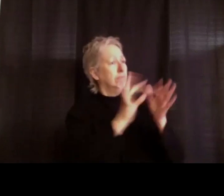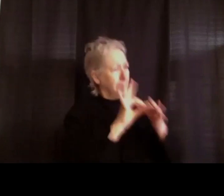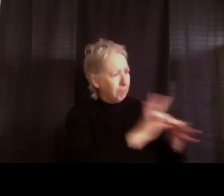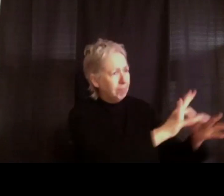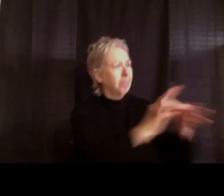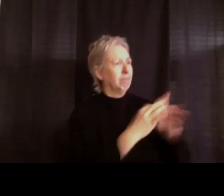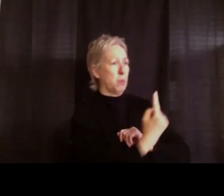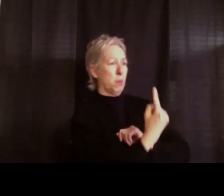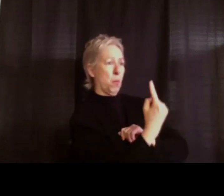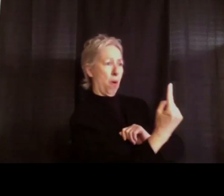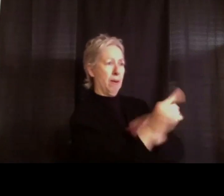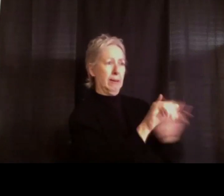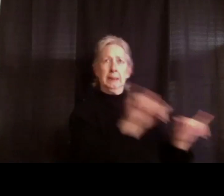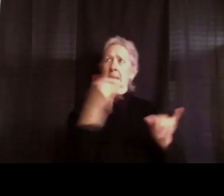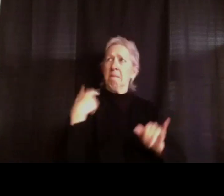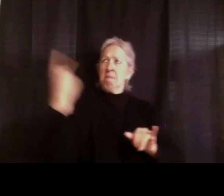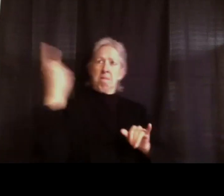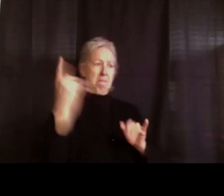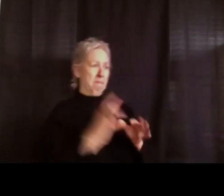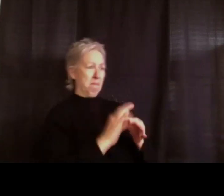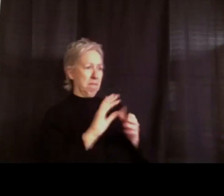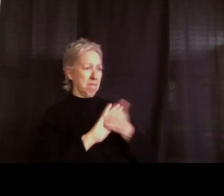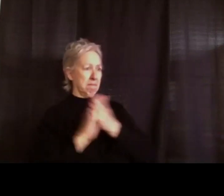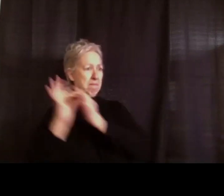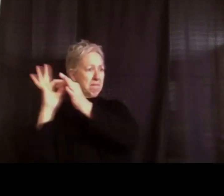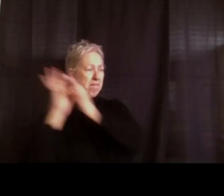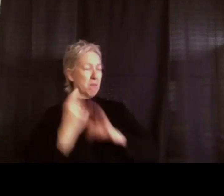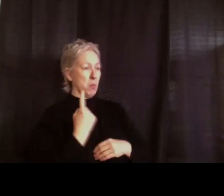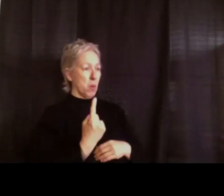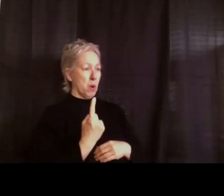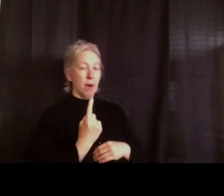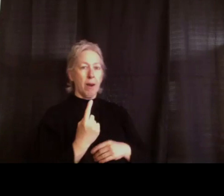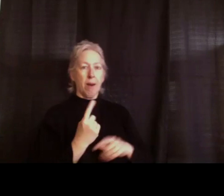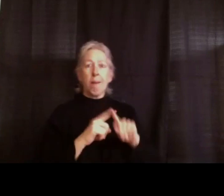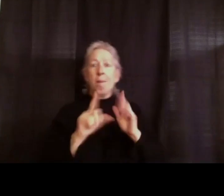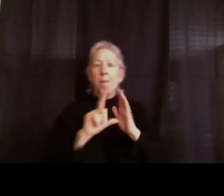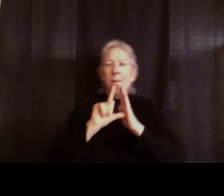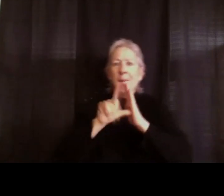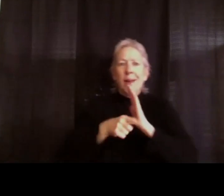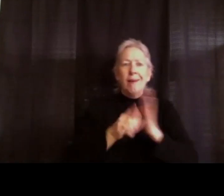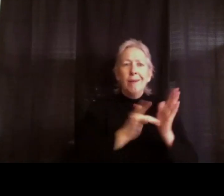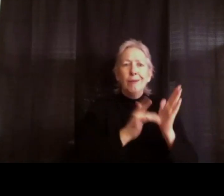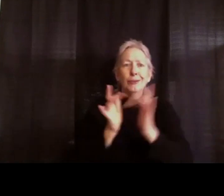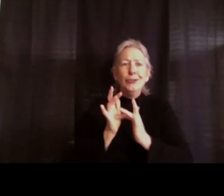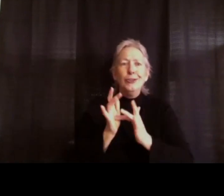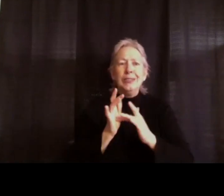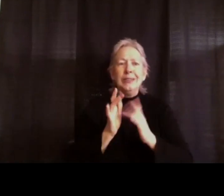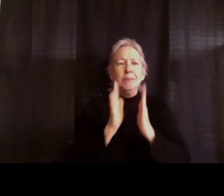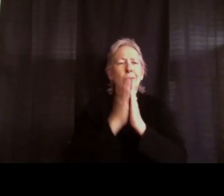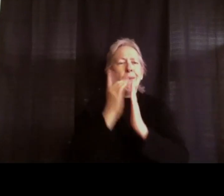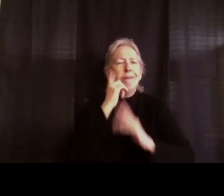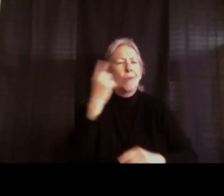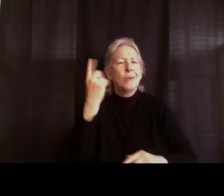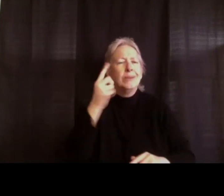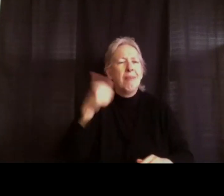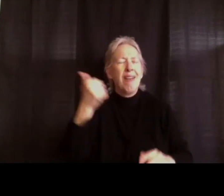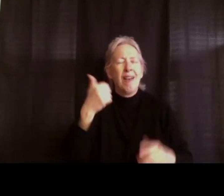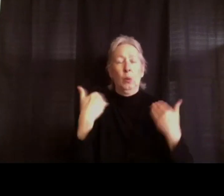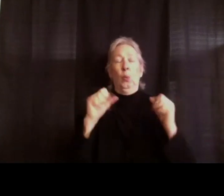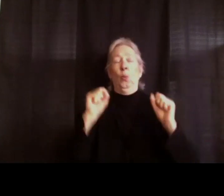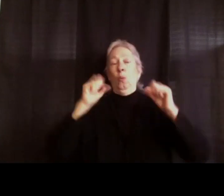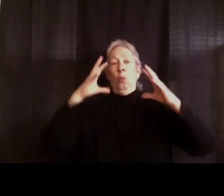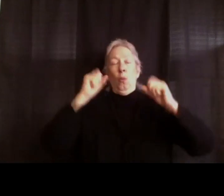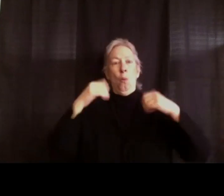and God are one. But later, Jesus also prays for something even more radical, that